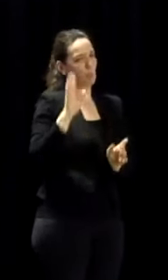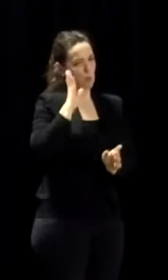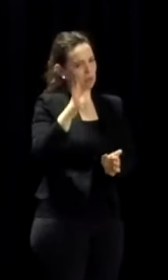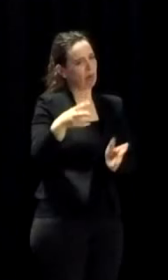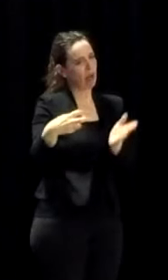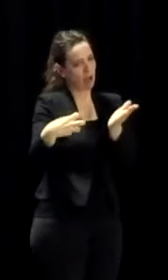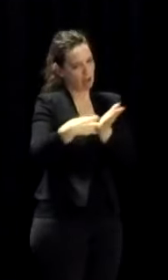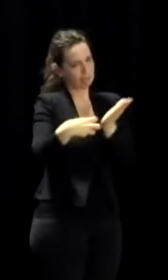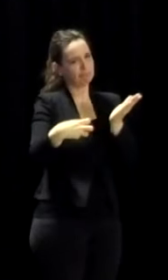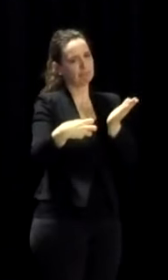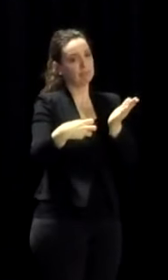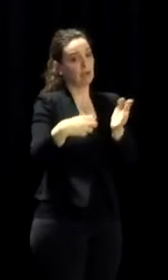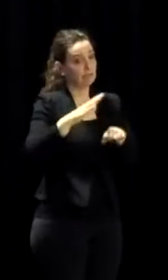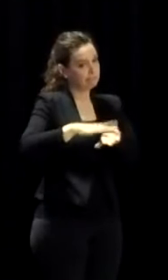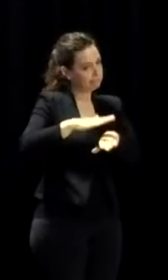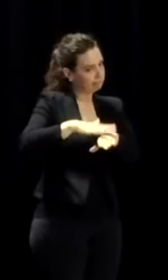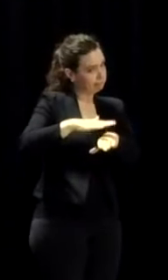for confrontation.